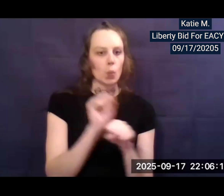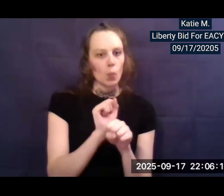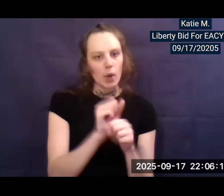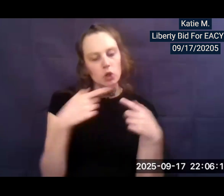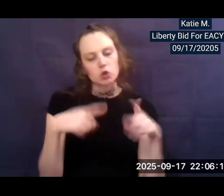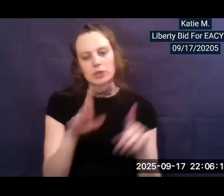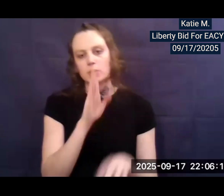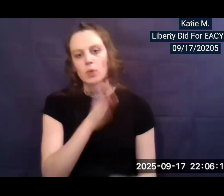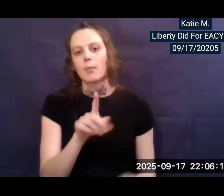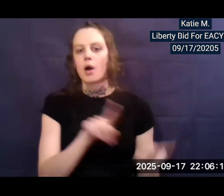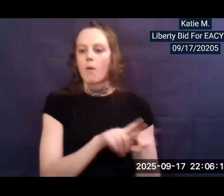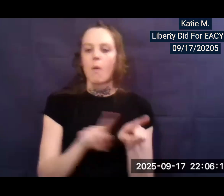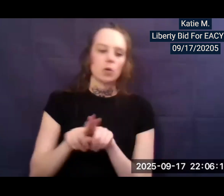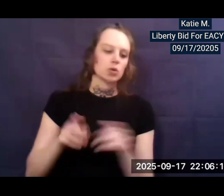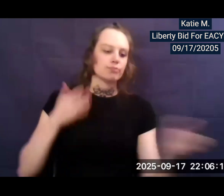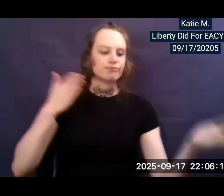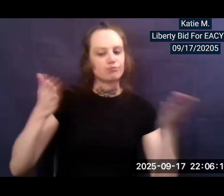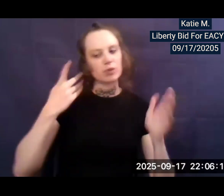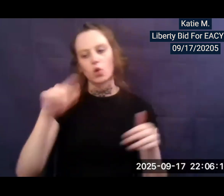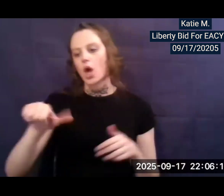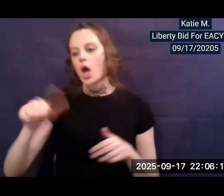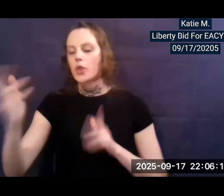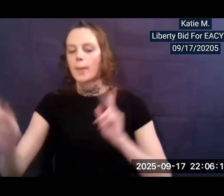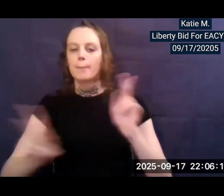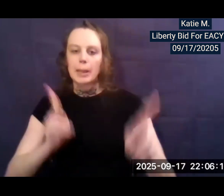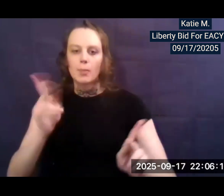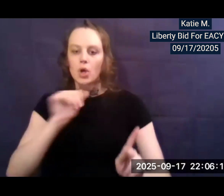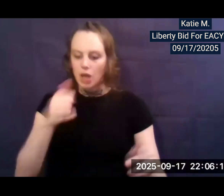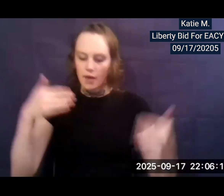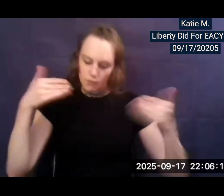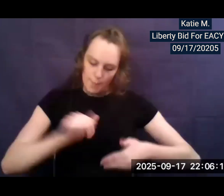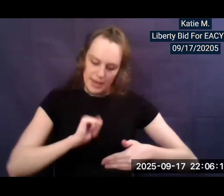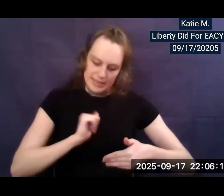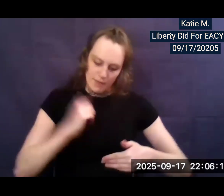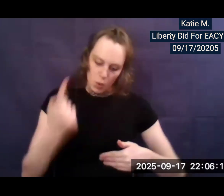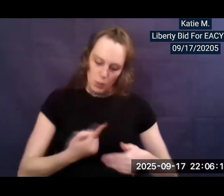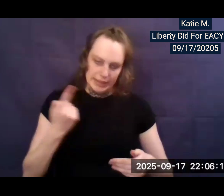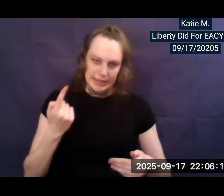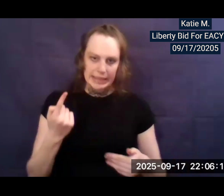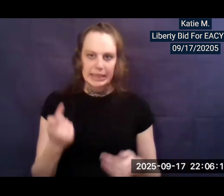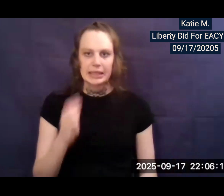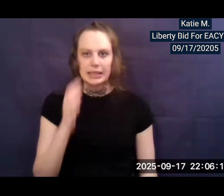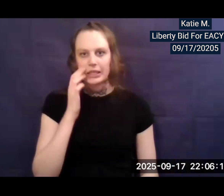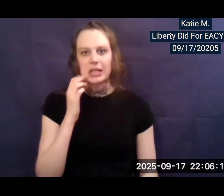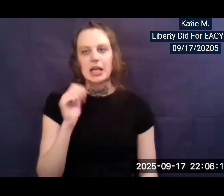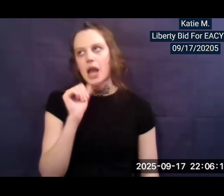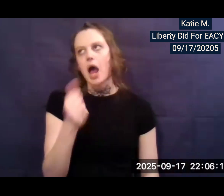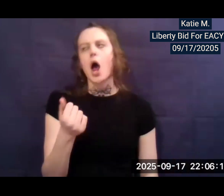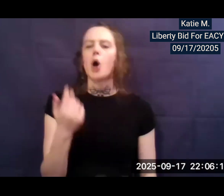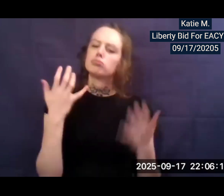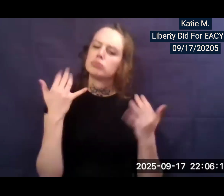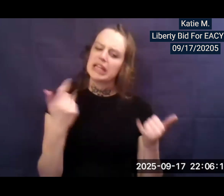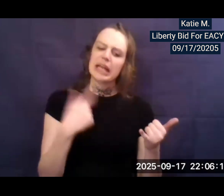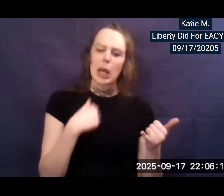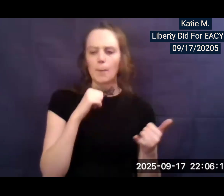too, and not make it all about me. Not make it like, well, I didn't get a good job, Katie, today or every day, or you're awesome every